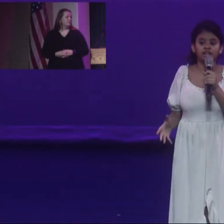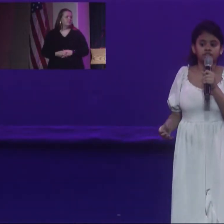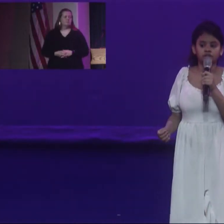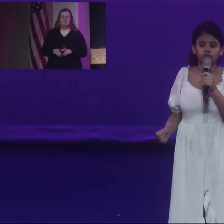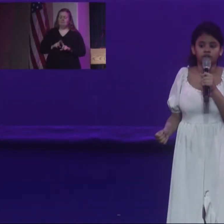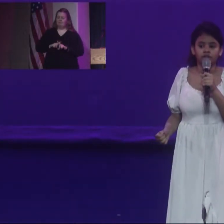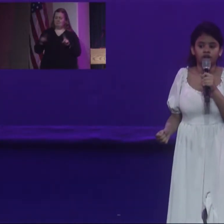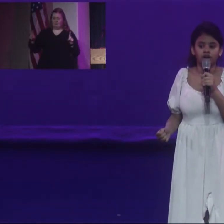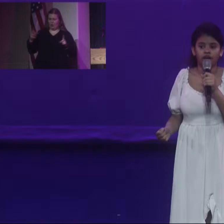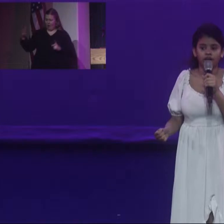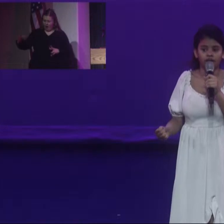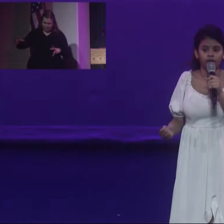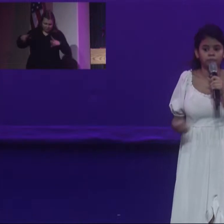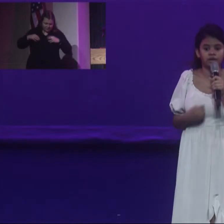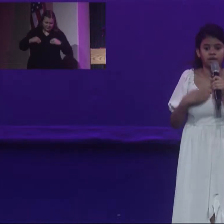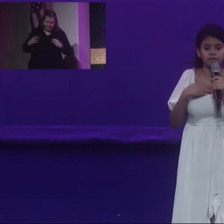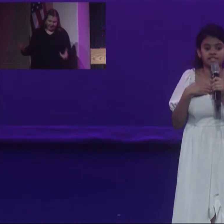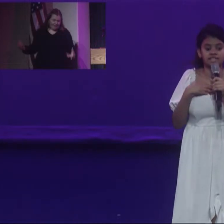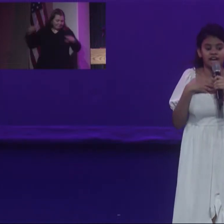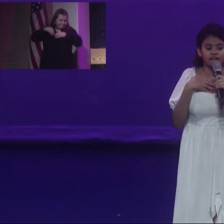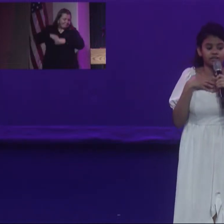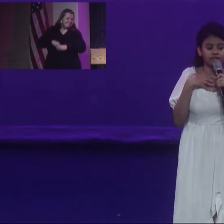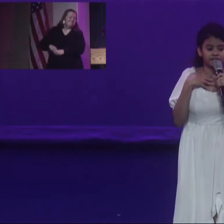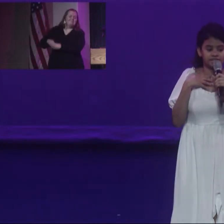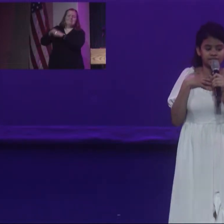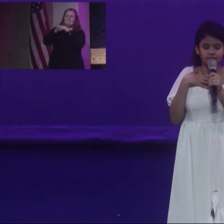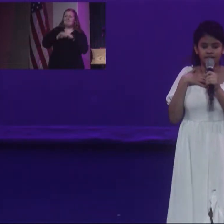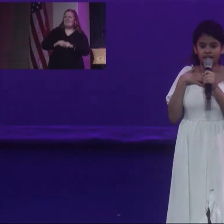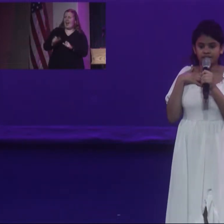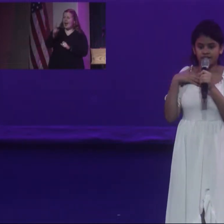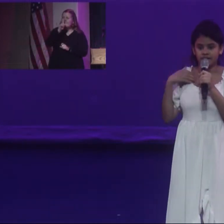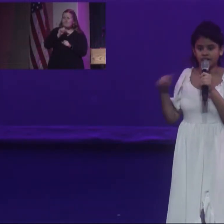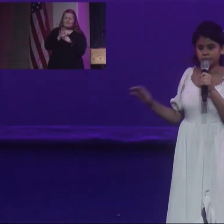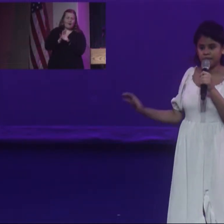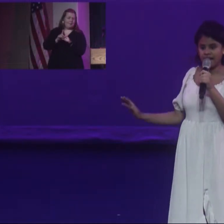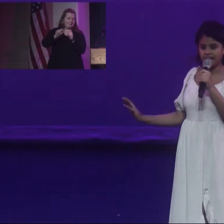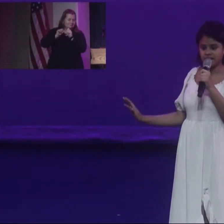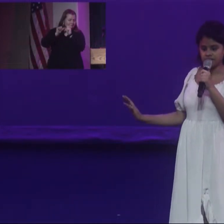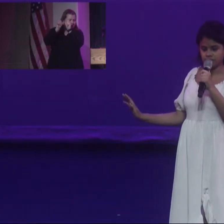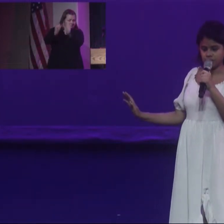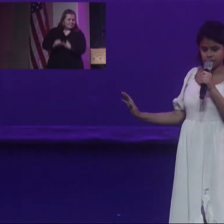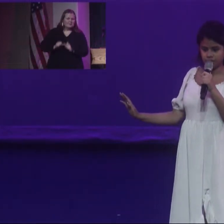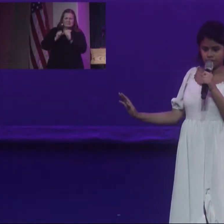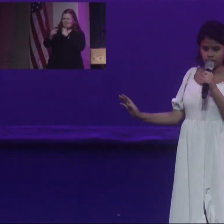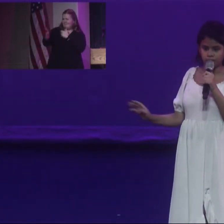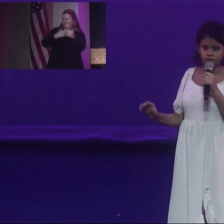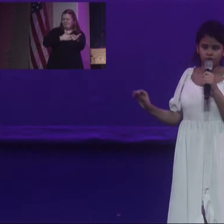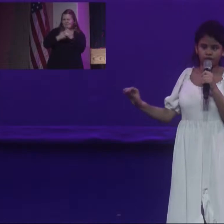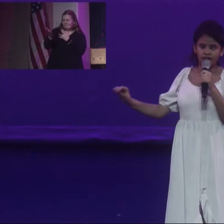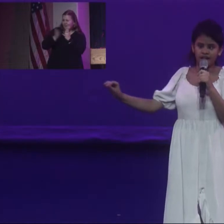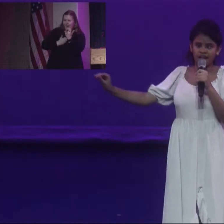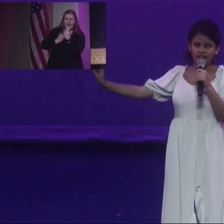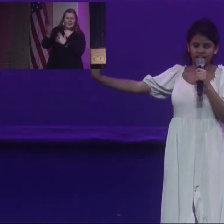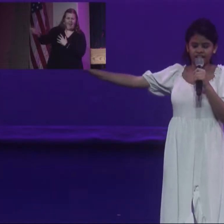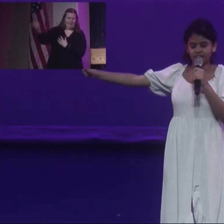But I took your hand, promised I'd withstand any blaze you threw.